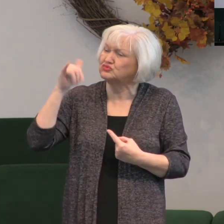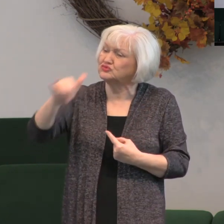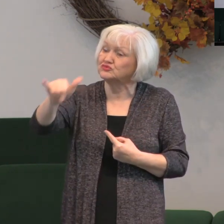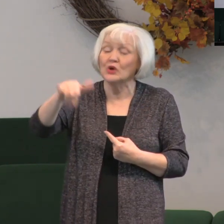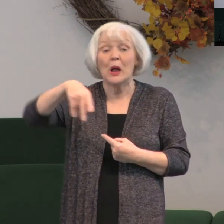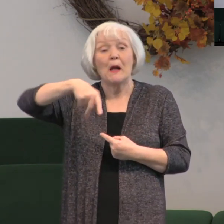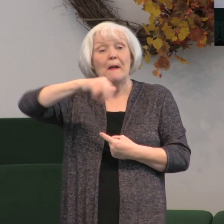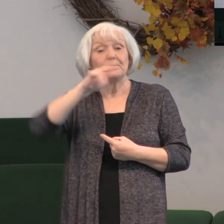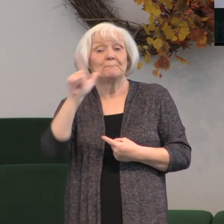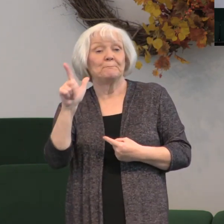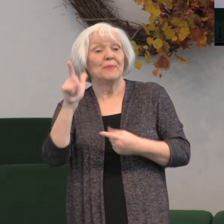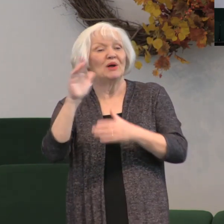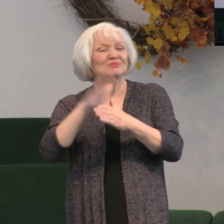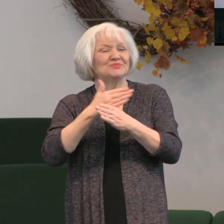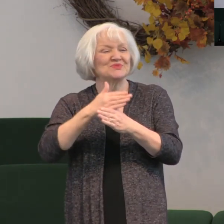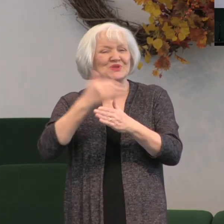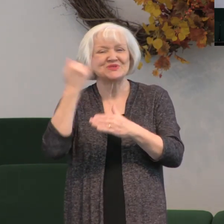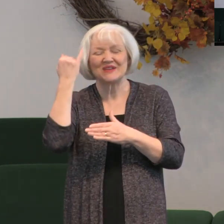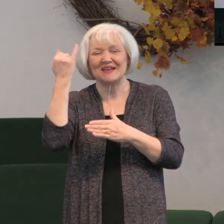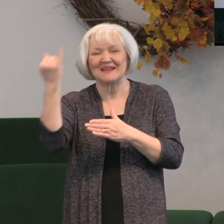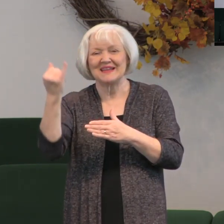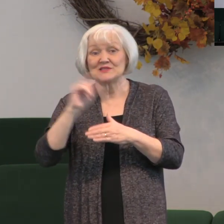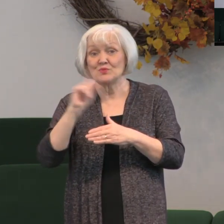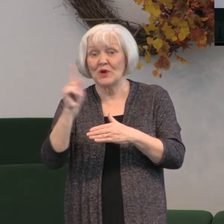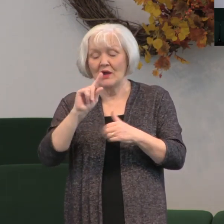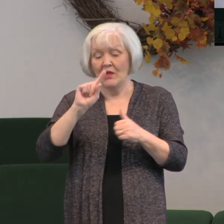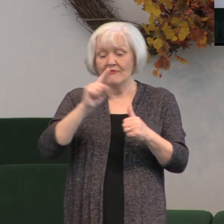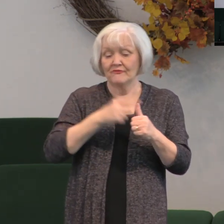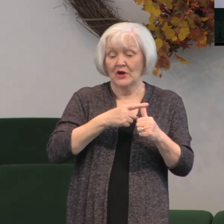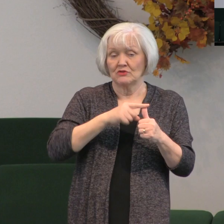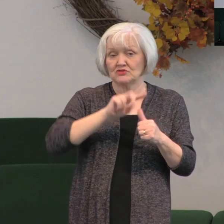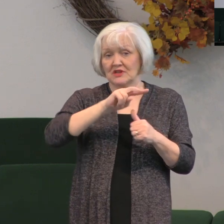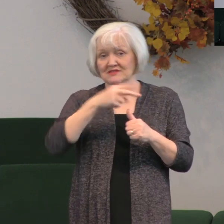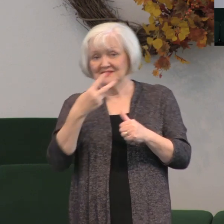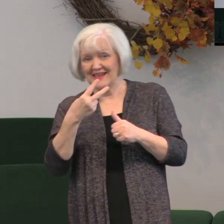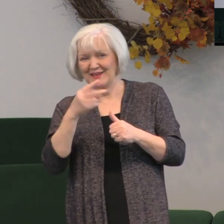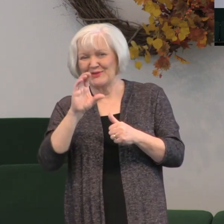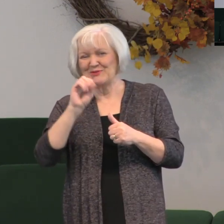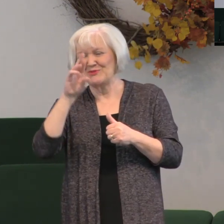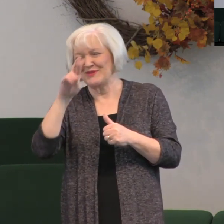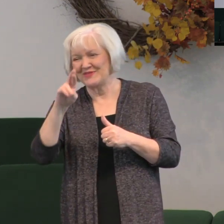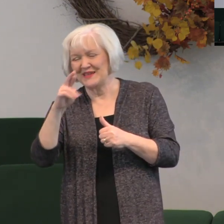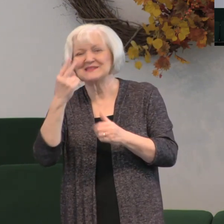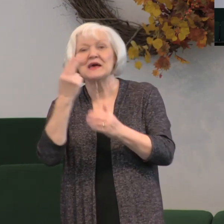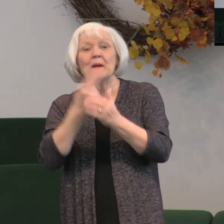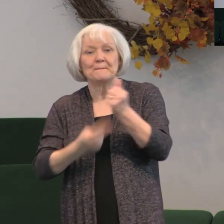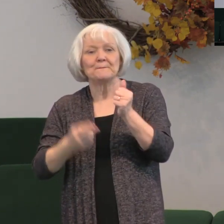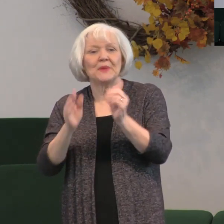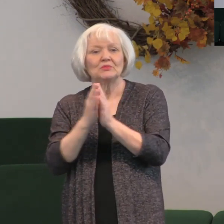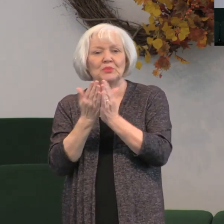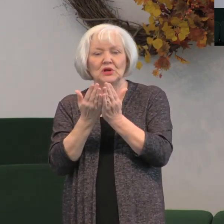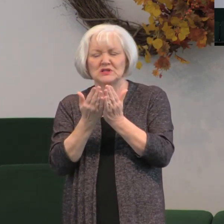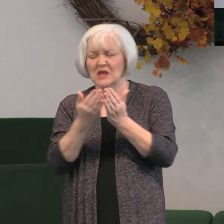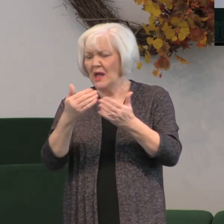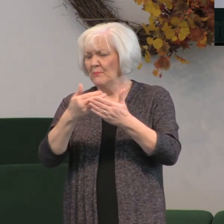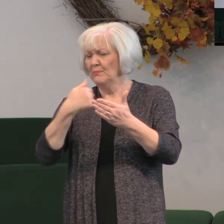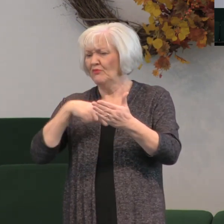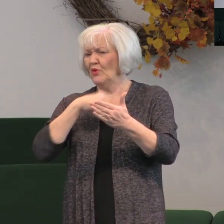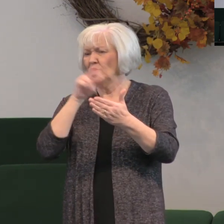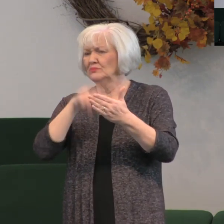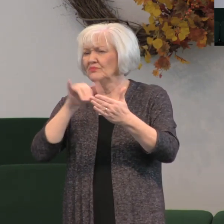ideas in the books of 1 and 2 Corinthians. Now, before we jump into the text today,